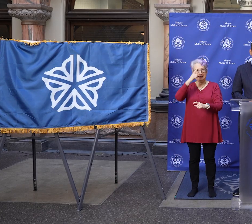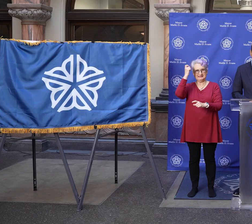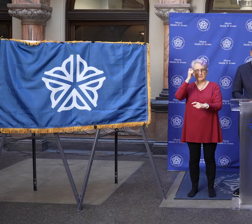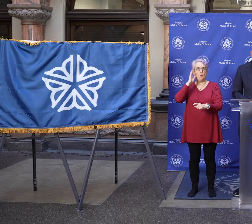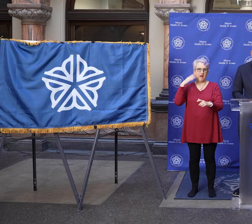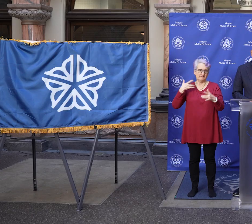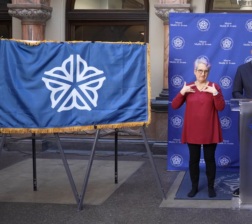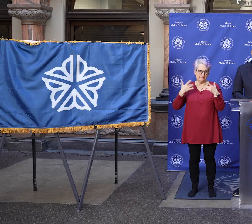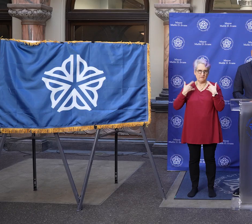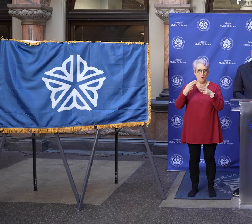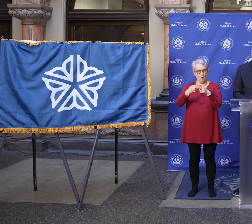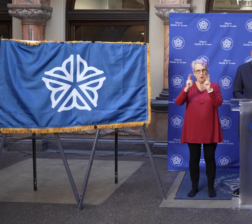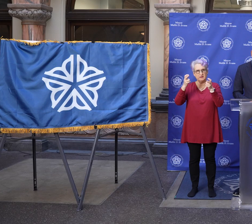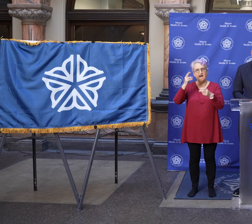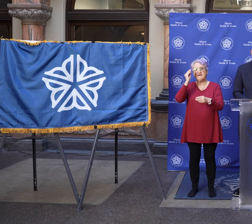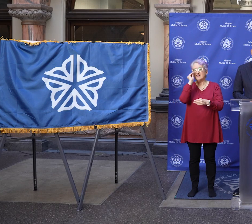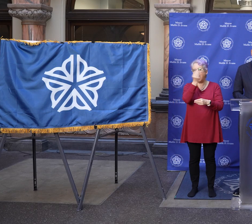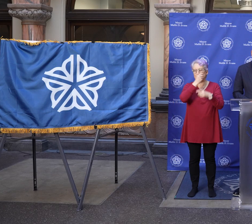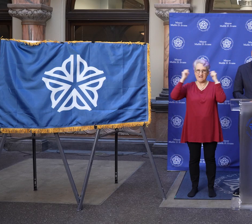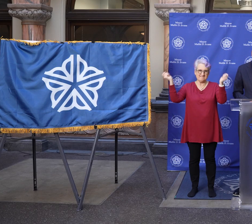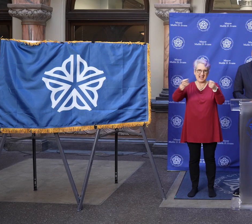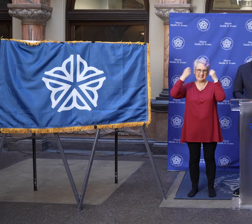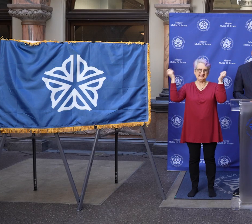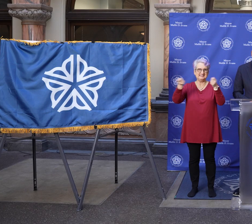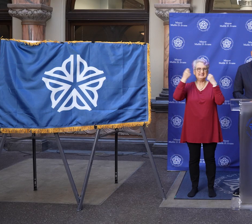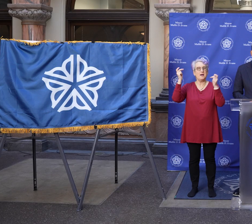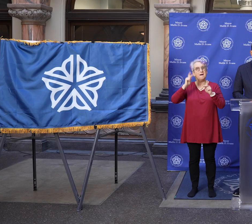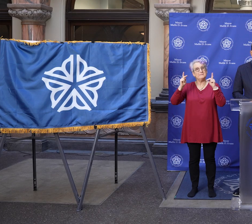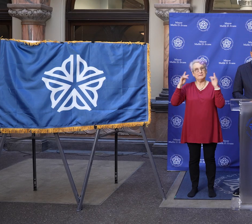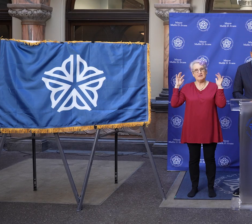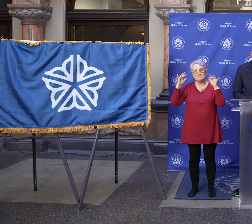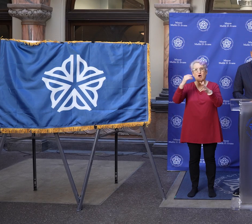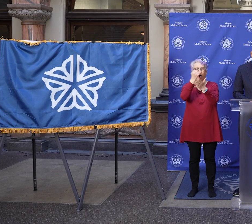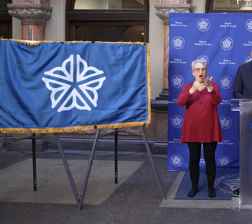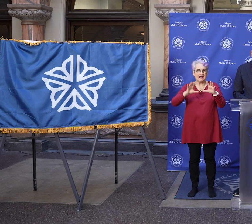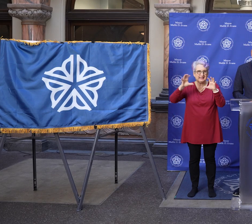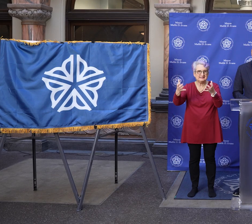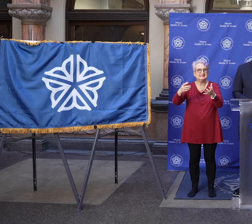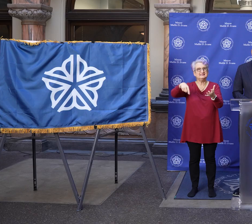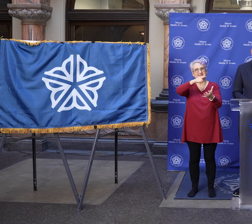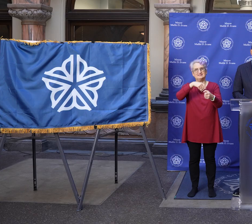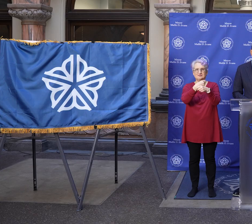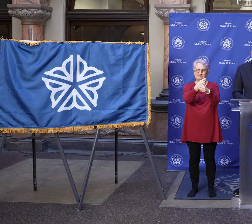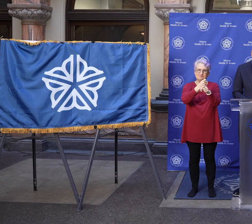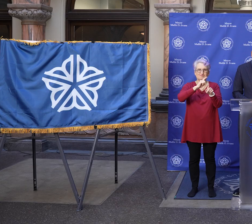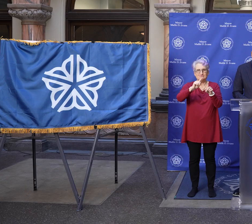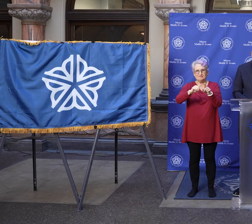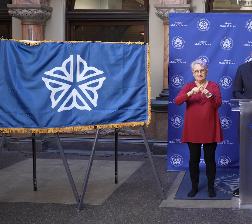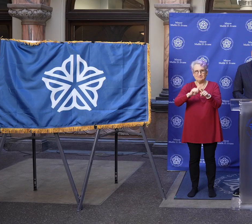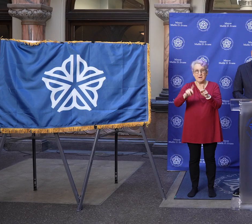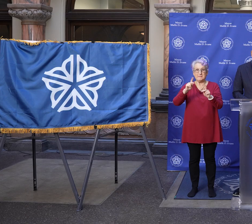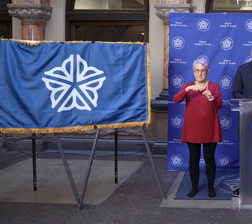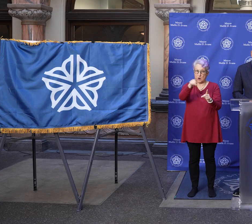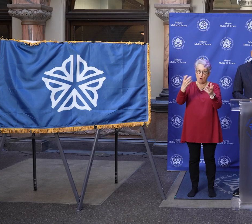city mark in their creations. People who would like to obtain the rights to use the city mark can find information on our